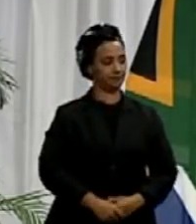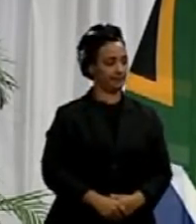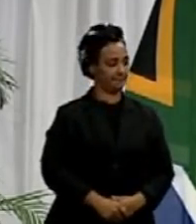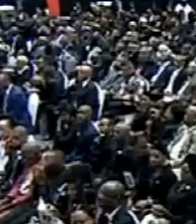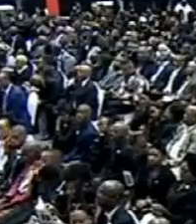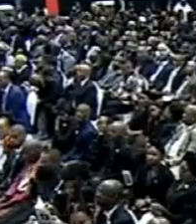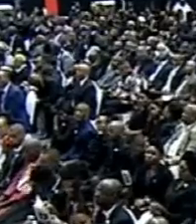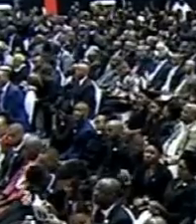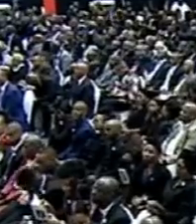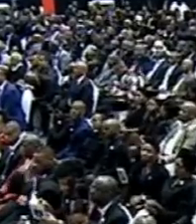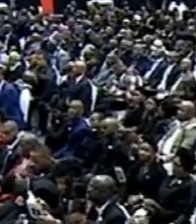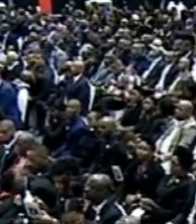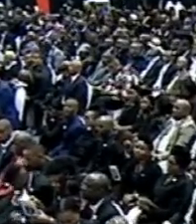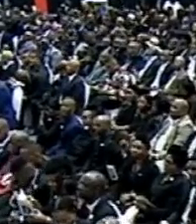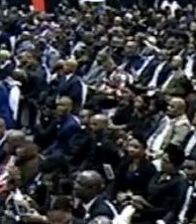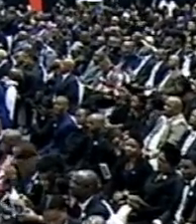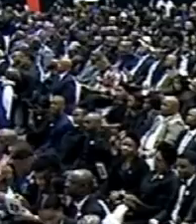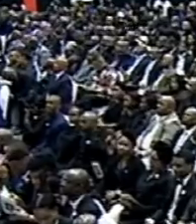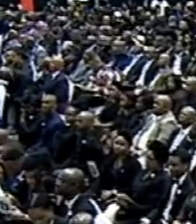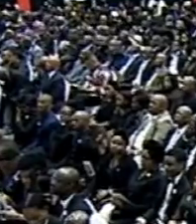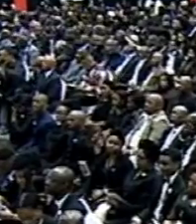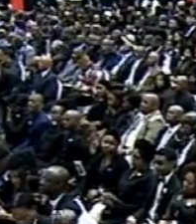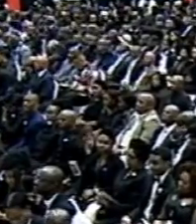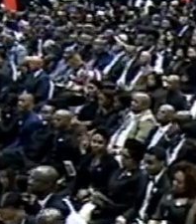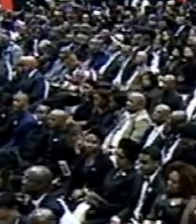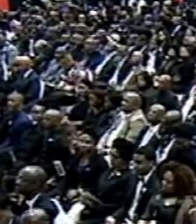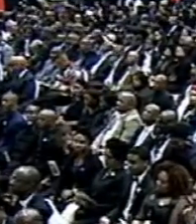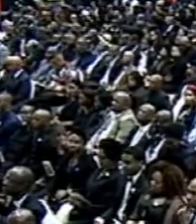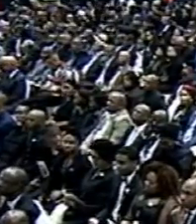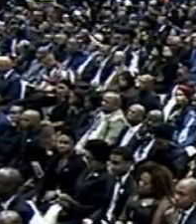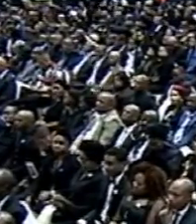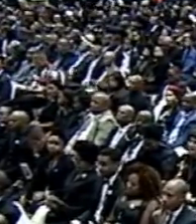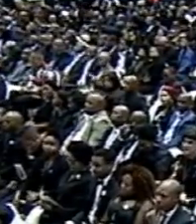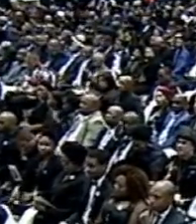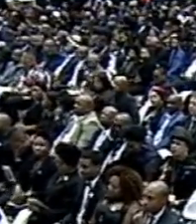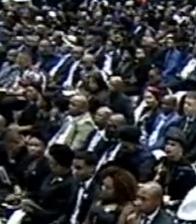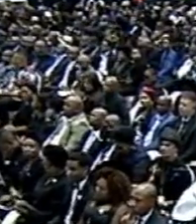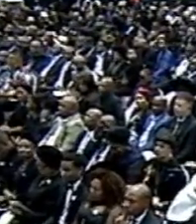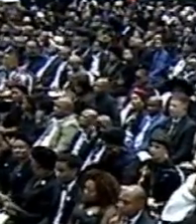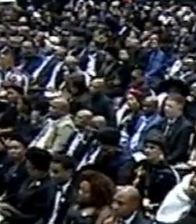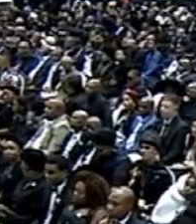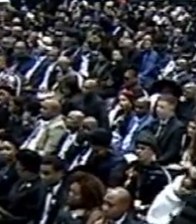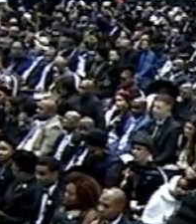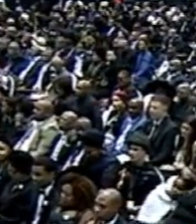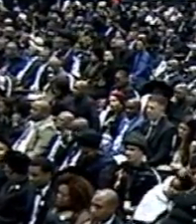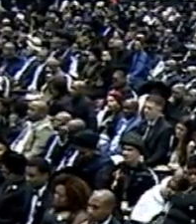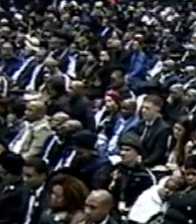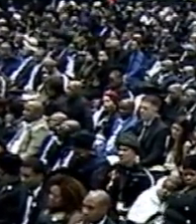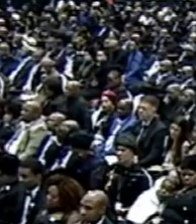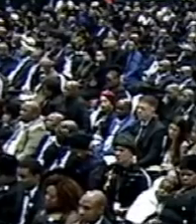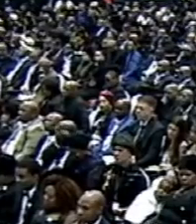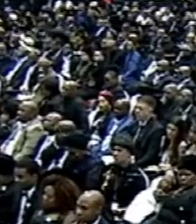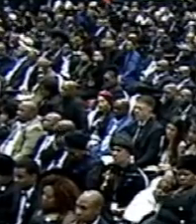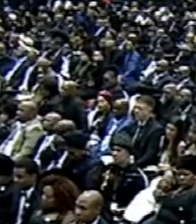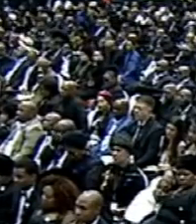The late Dr. Maponya would have done much more for Winterfeld if he had been